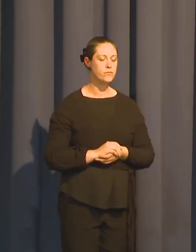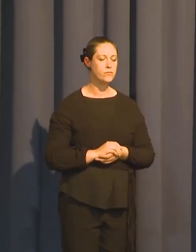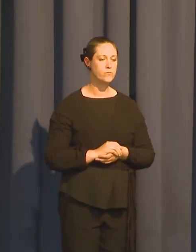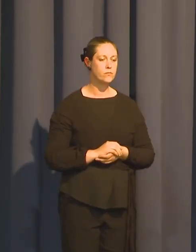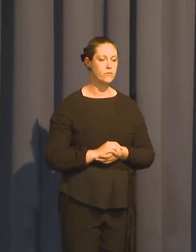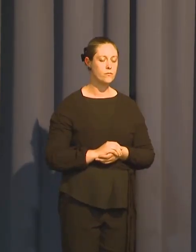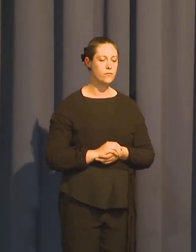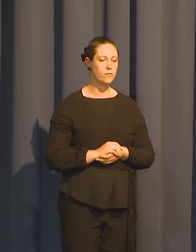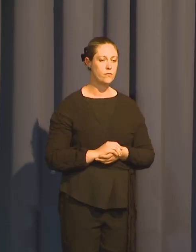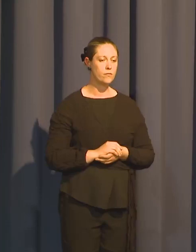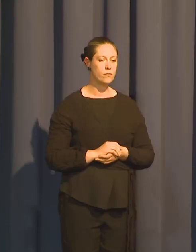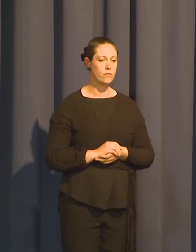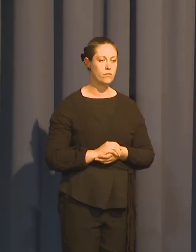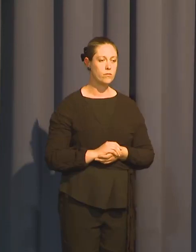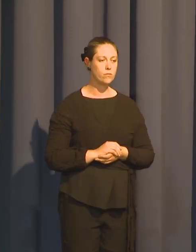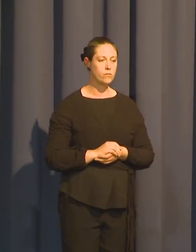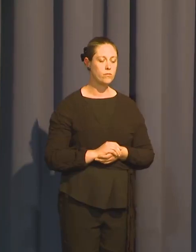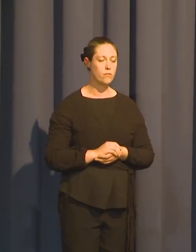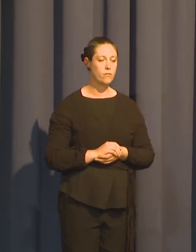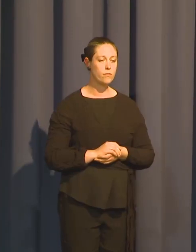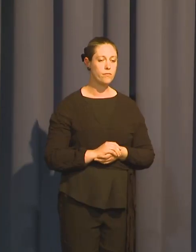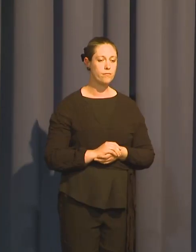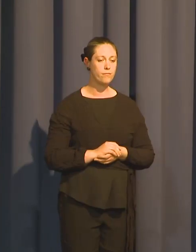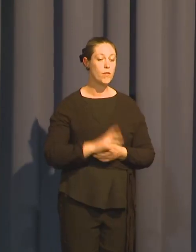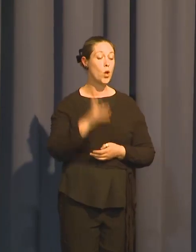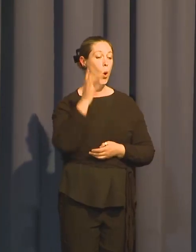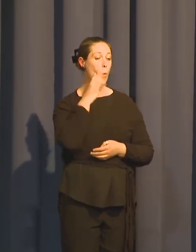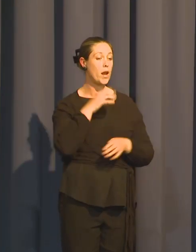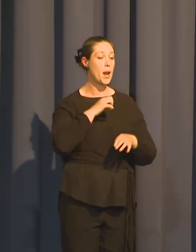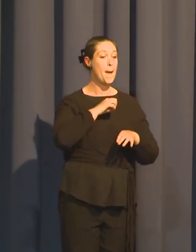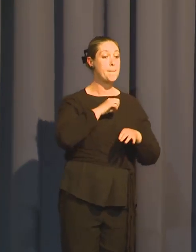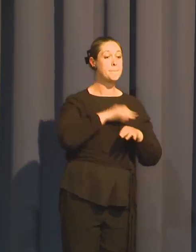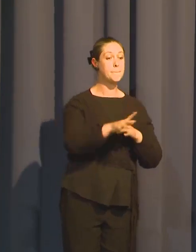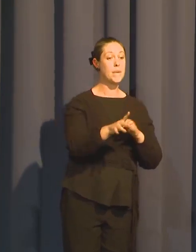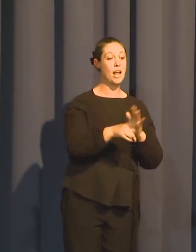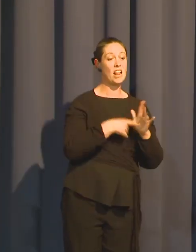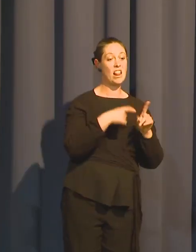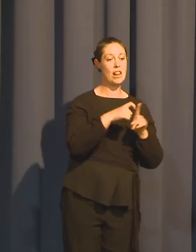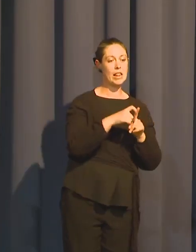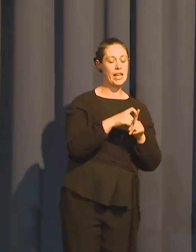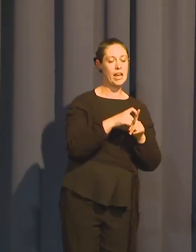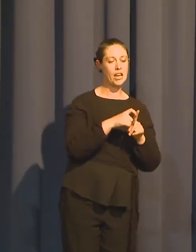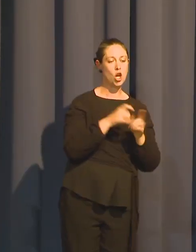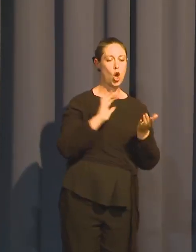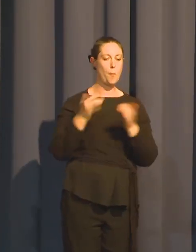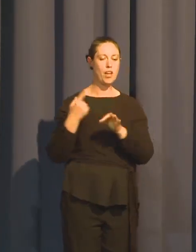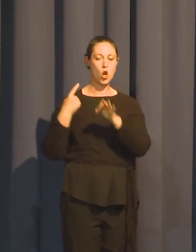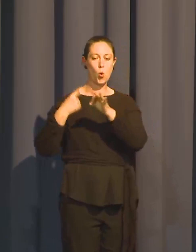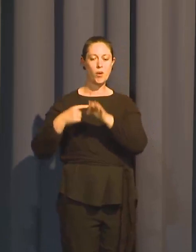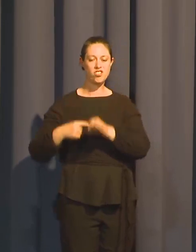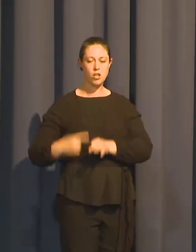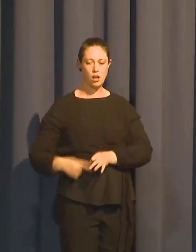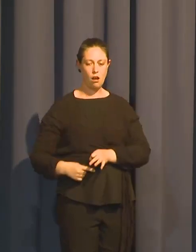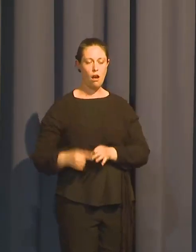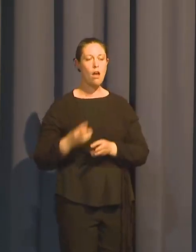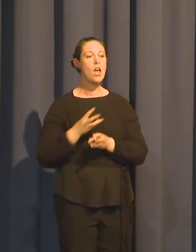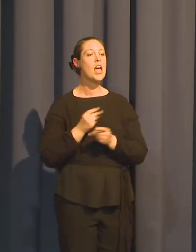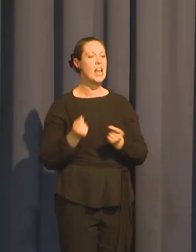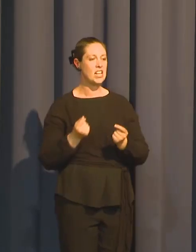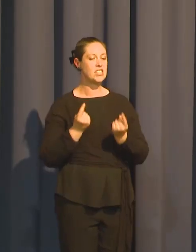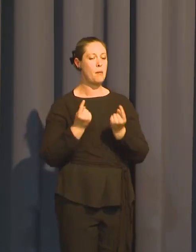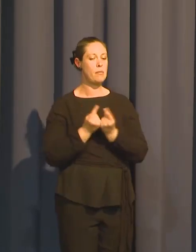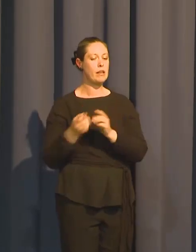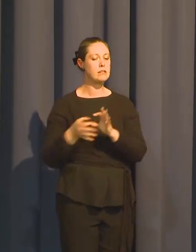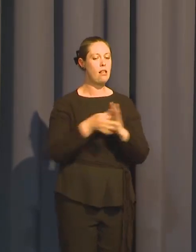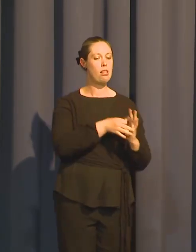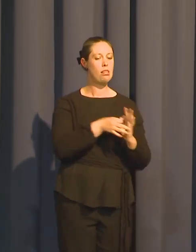When we linked the questionnaire information with the blood lead levels, we found that there are some factors that are